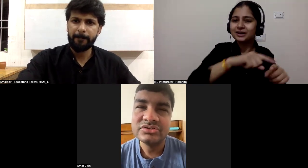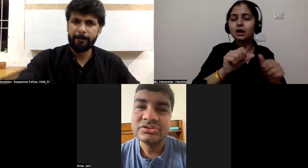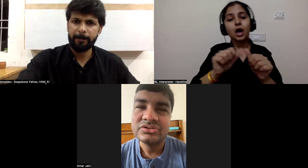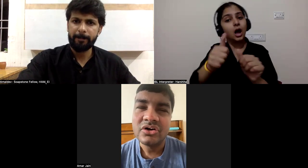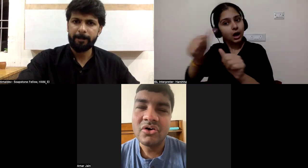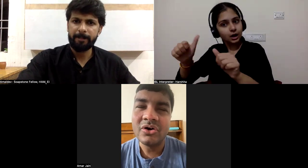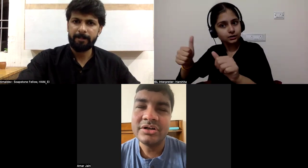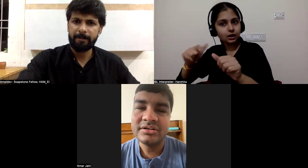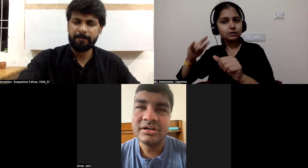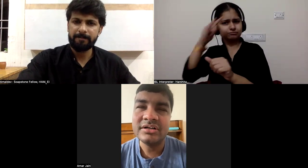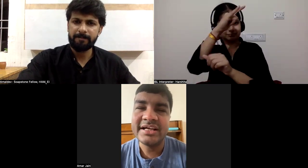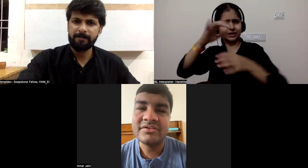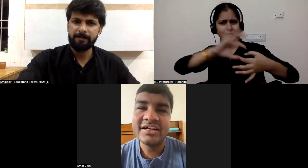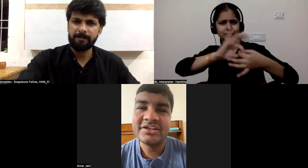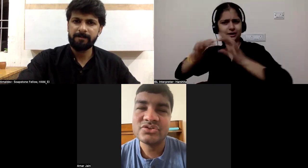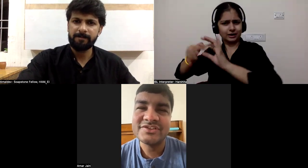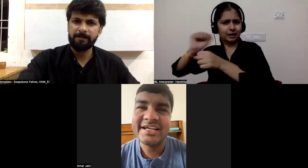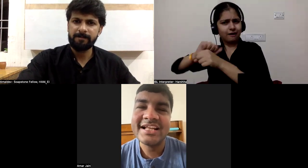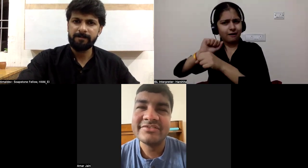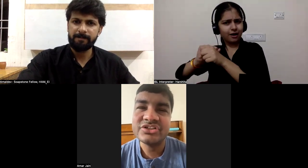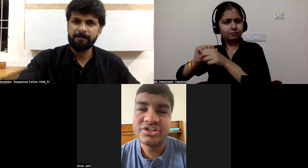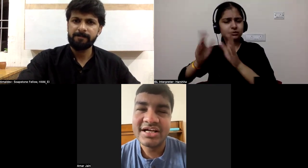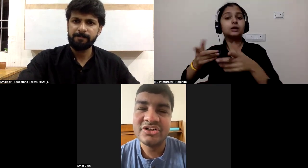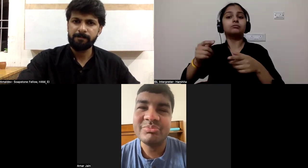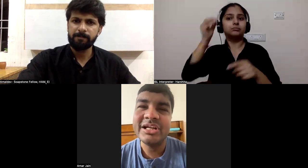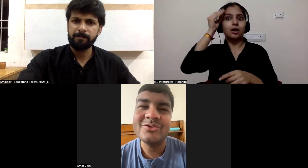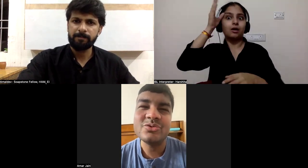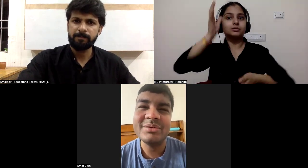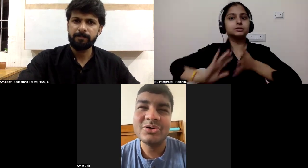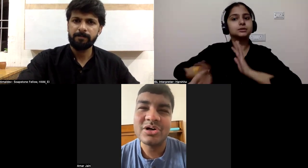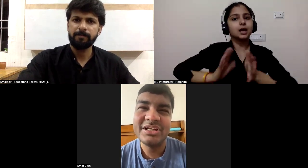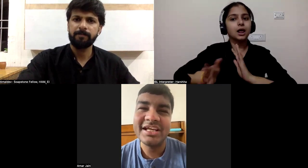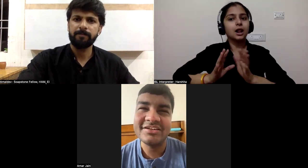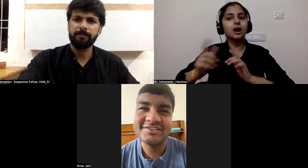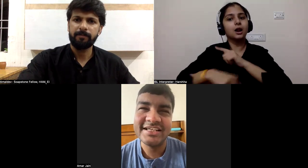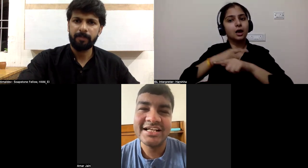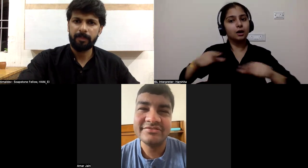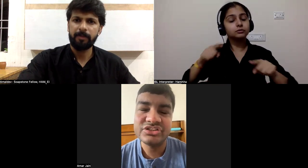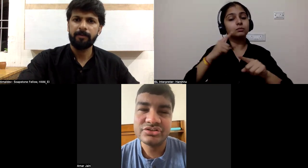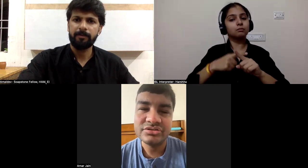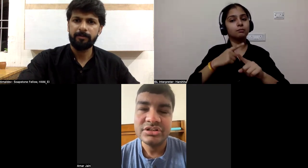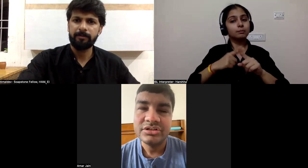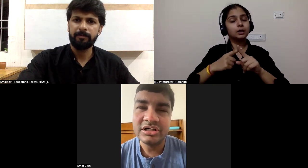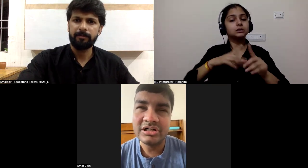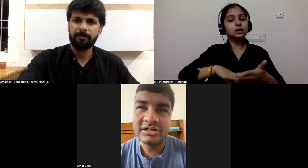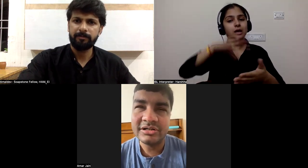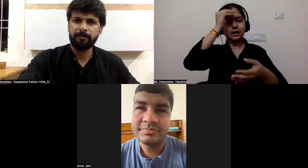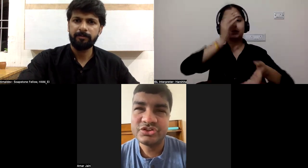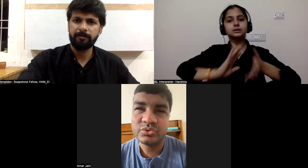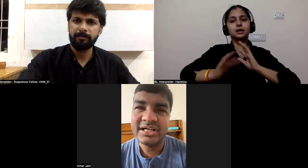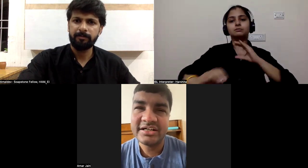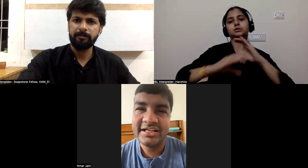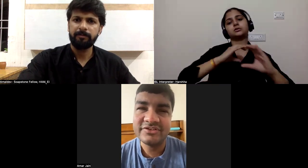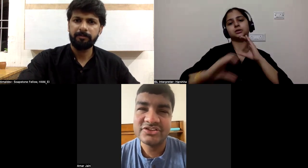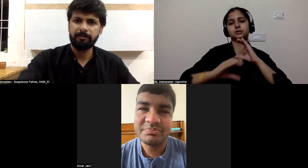sector on their awareness of sign language and their ability to be able to communicate in sign language,